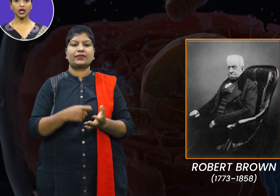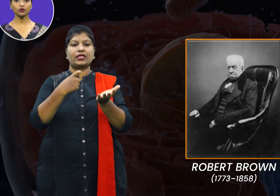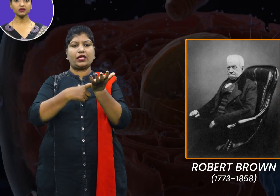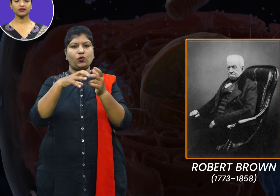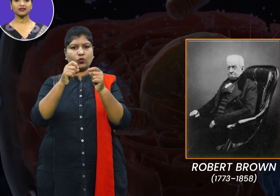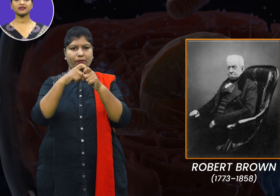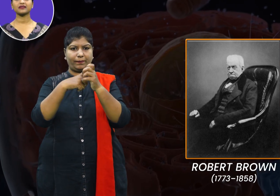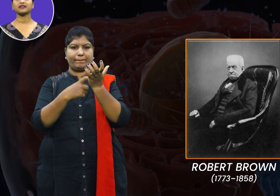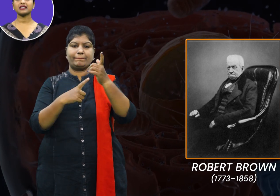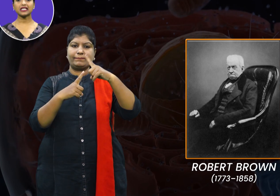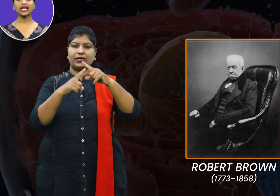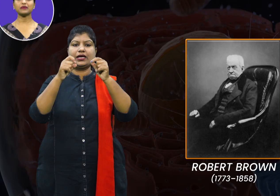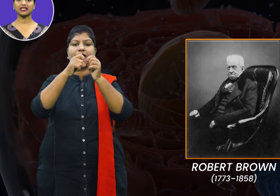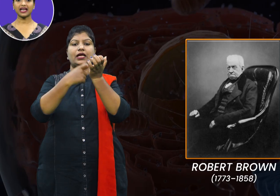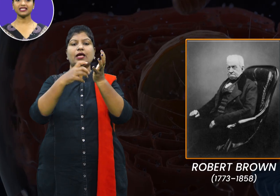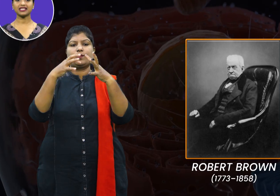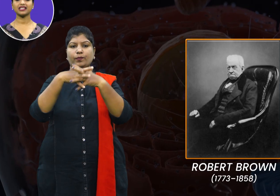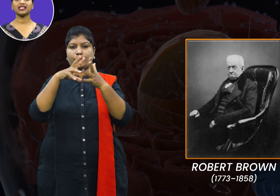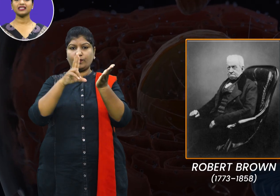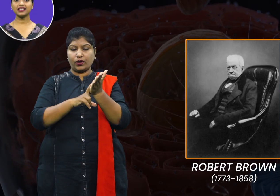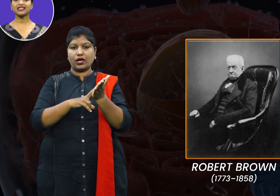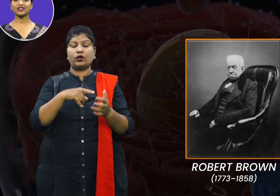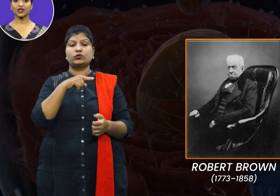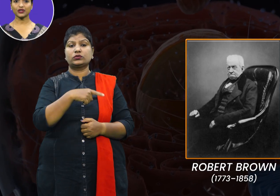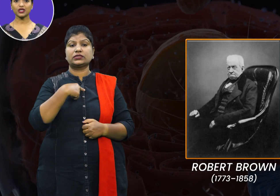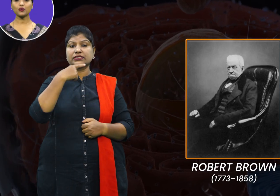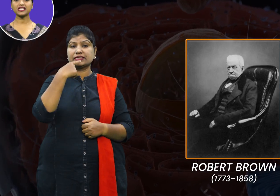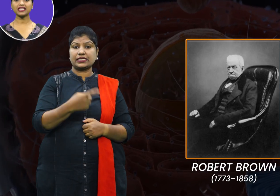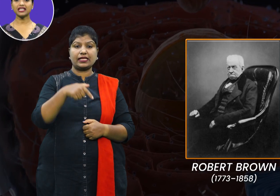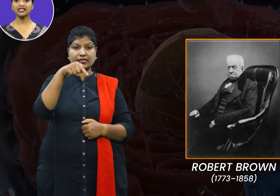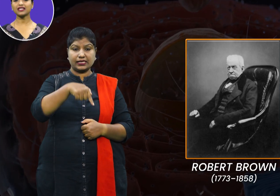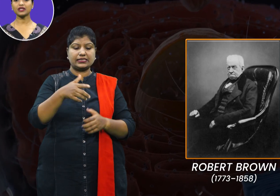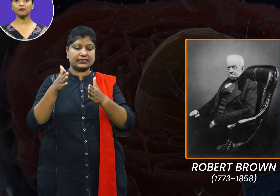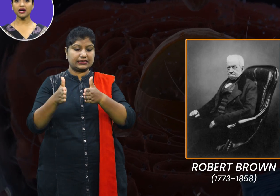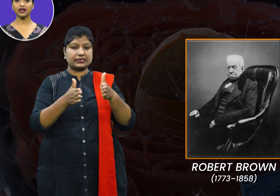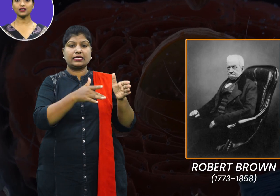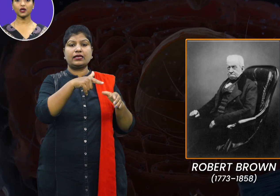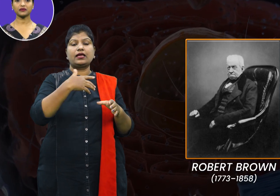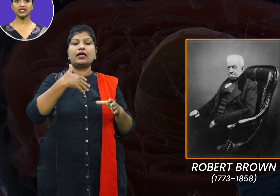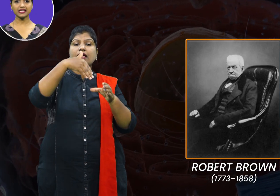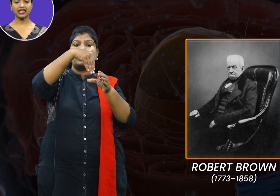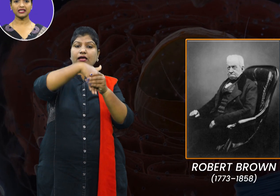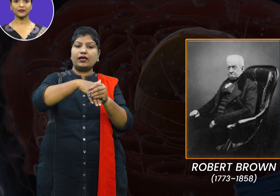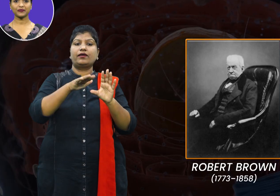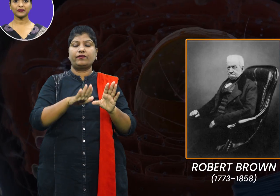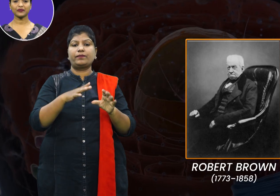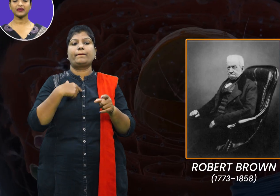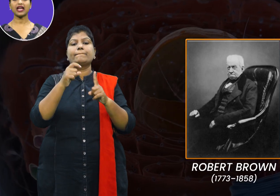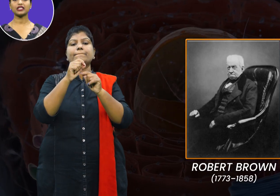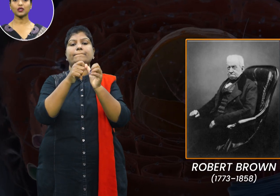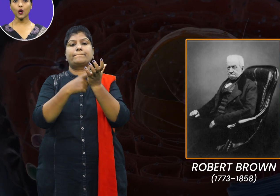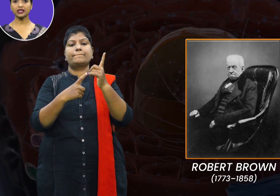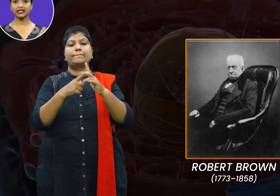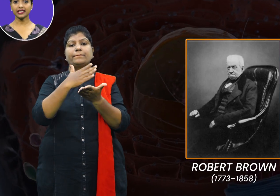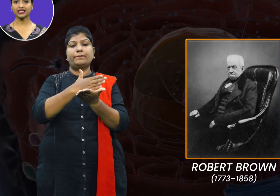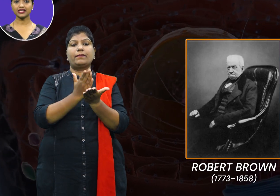Robert Brown claimed that this structure was an integral part of the cell